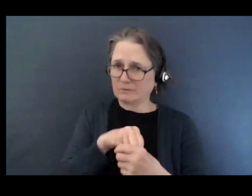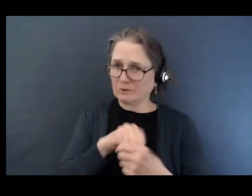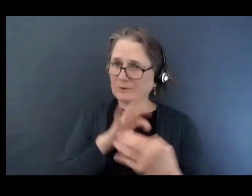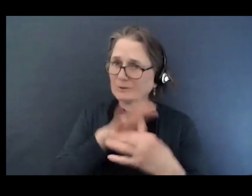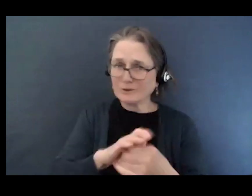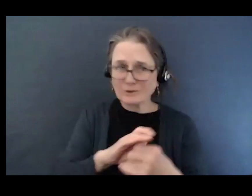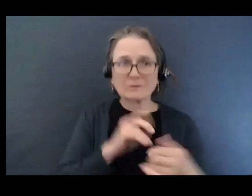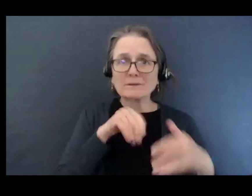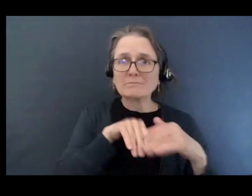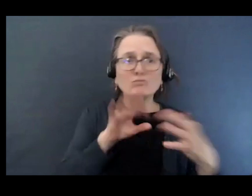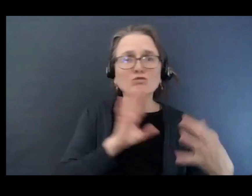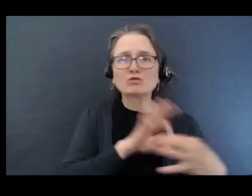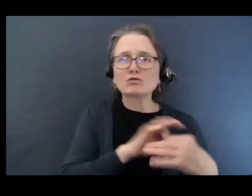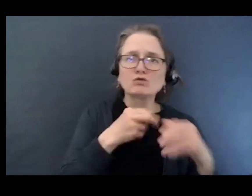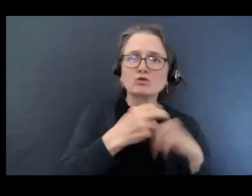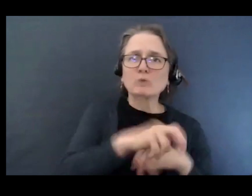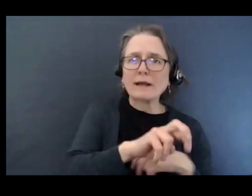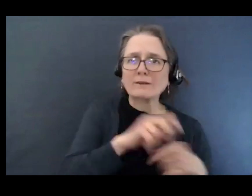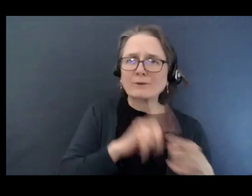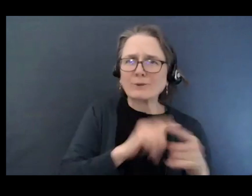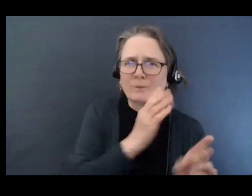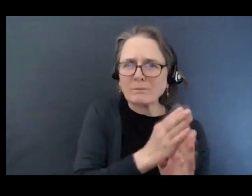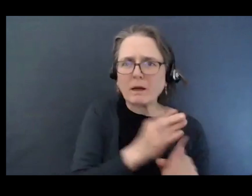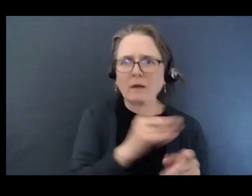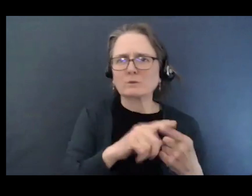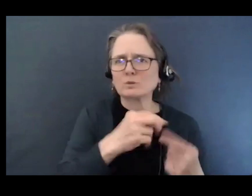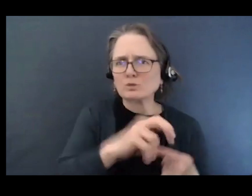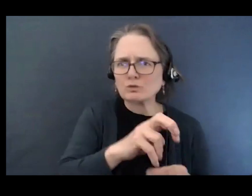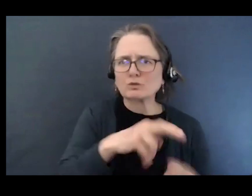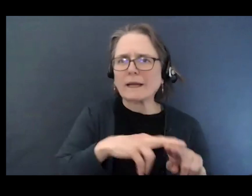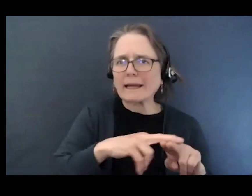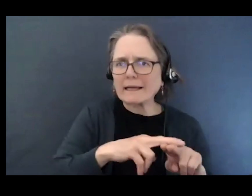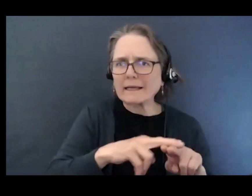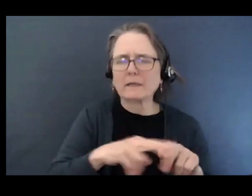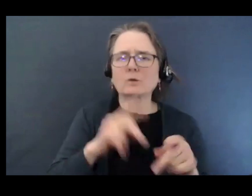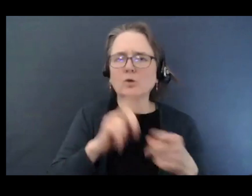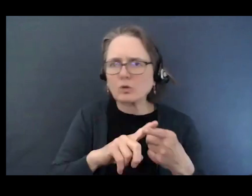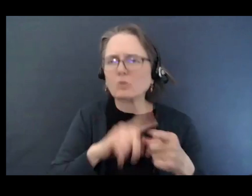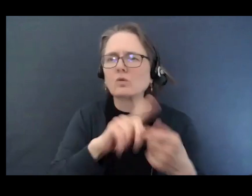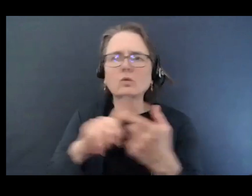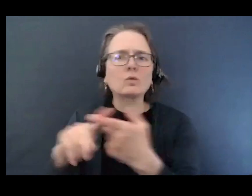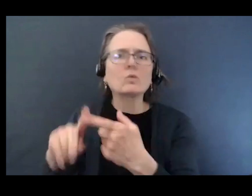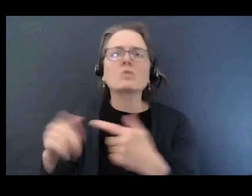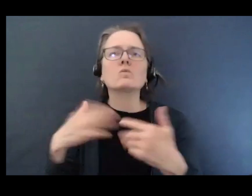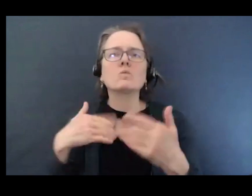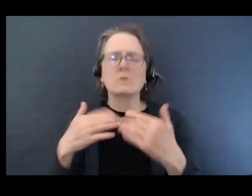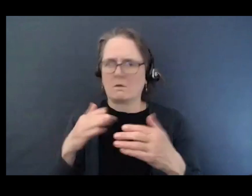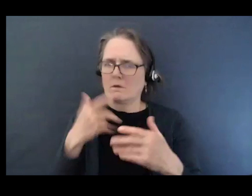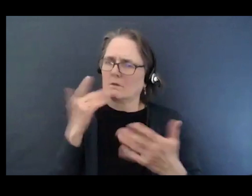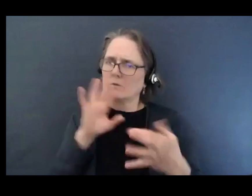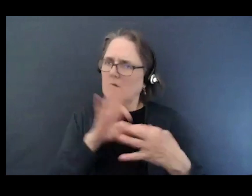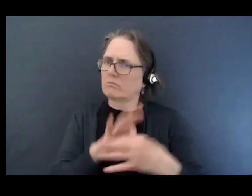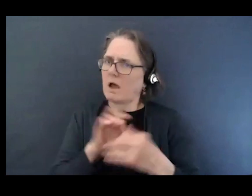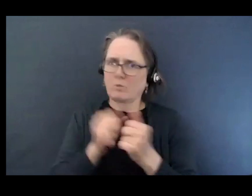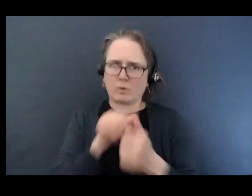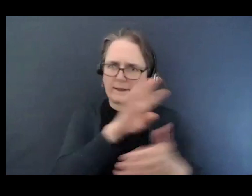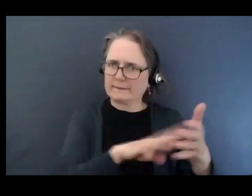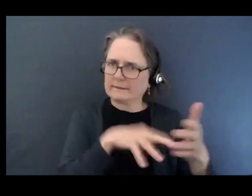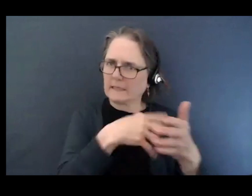connect and do transfers. And if you do it right with demand response, it's time transfers to and from fixed